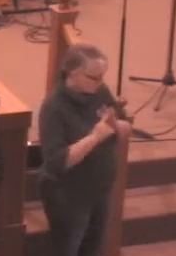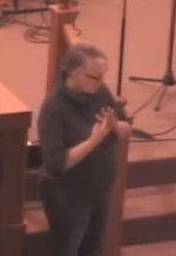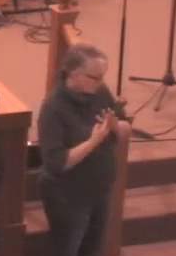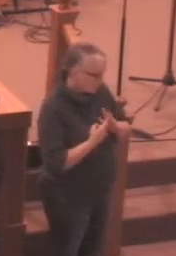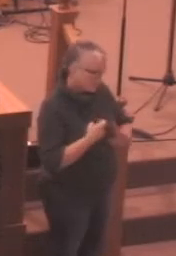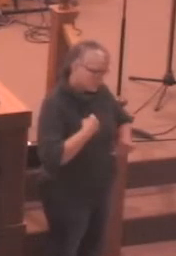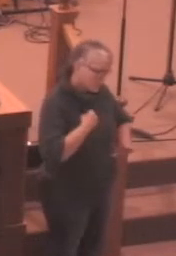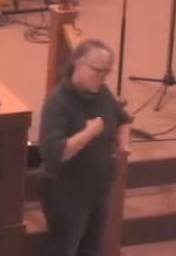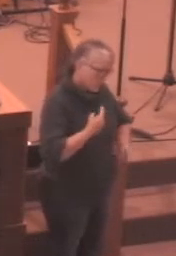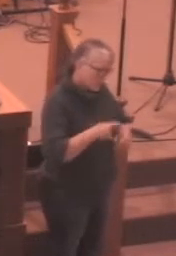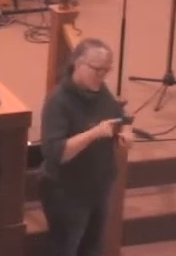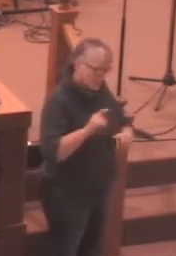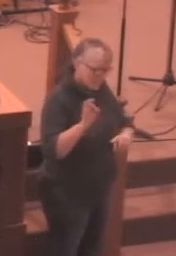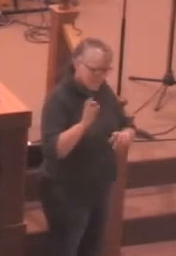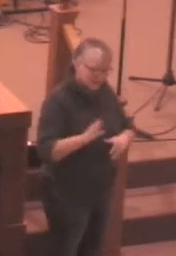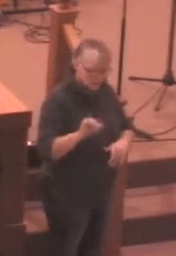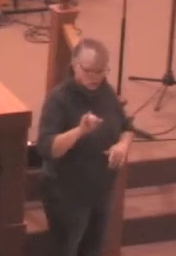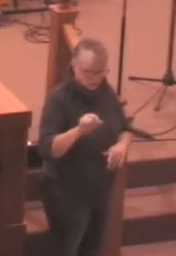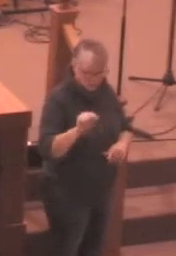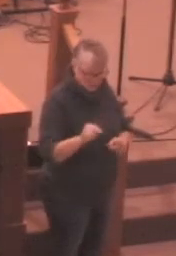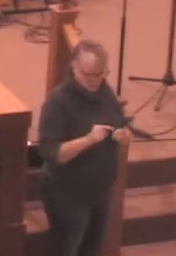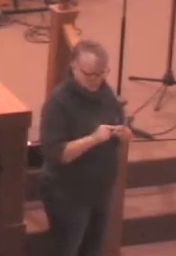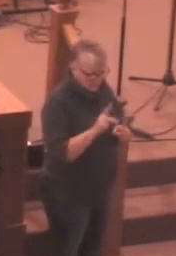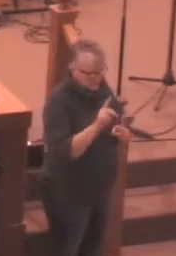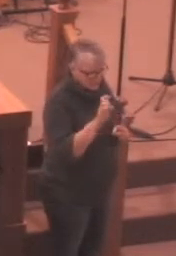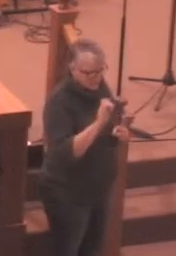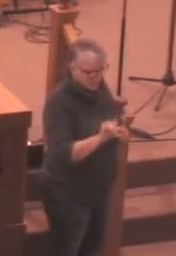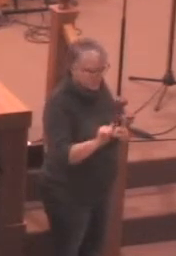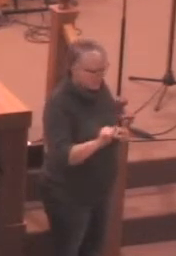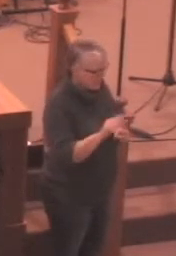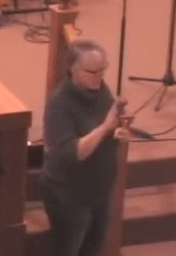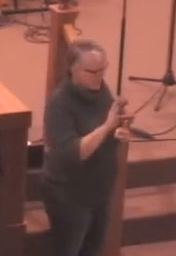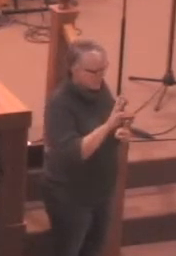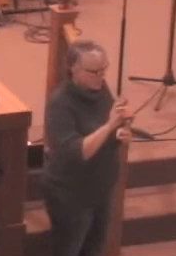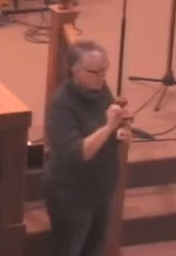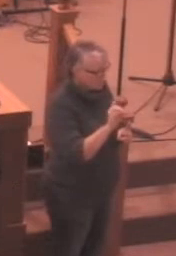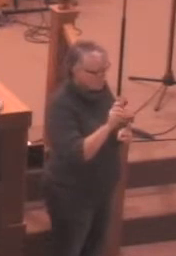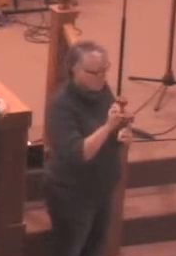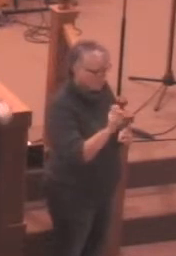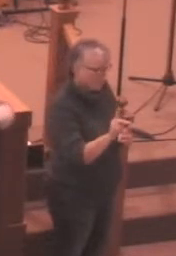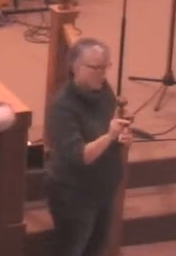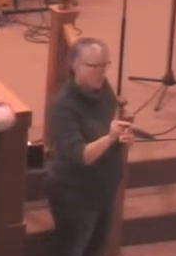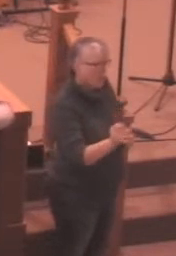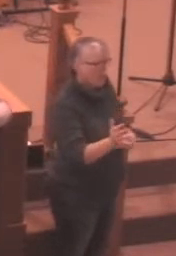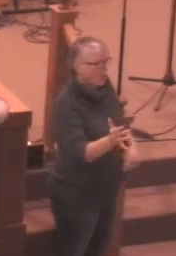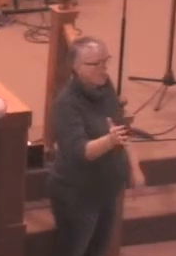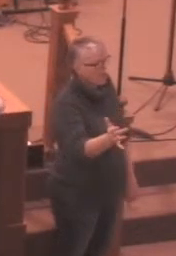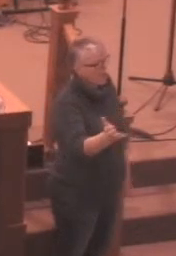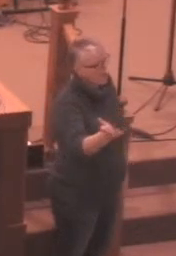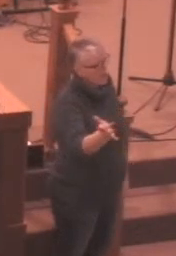was Pastor JT and there was Kay Broderick. Okay, that's been a lot of